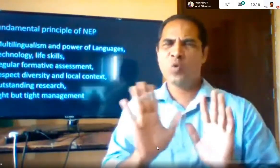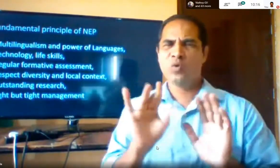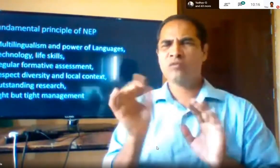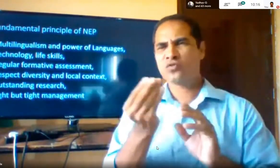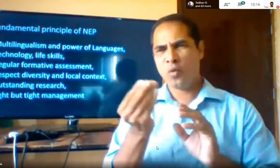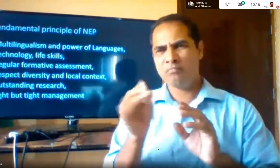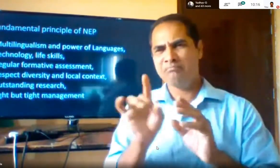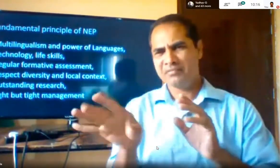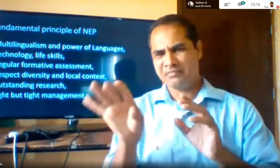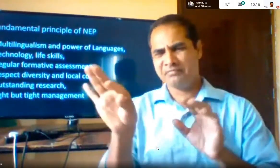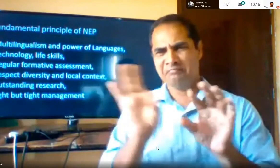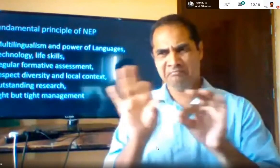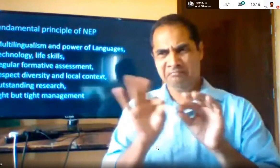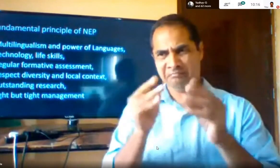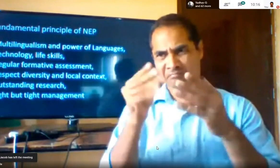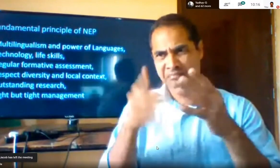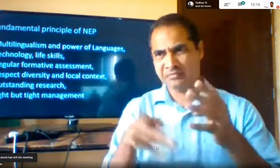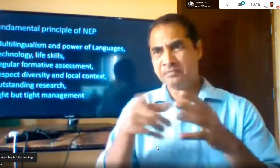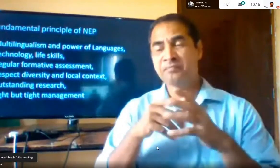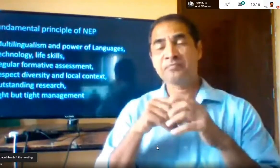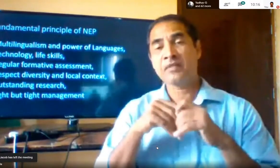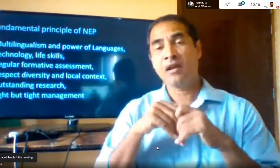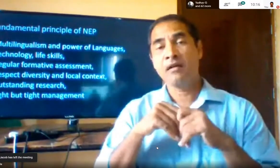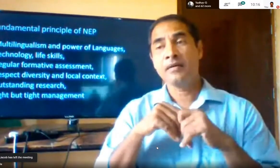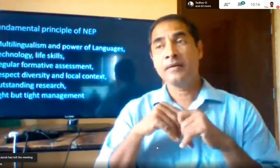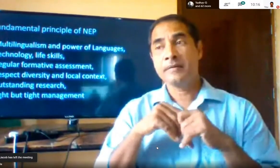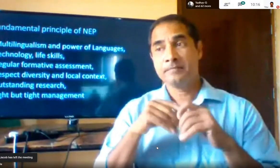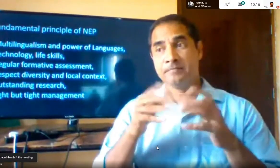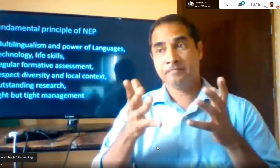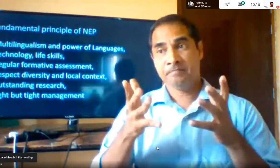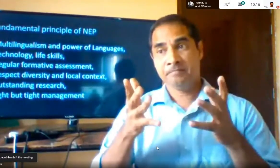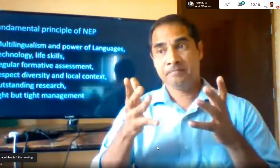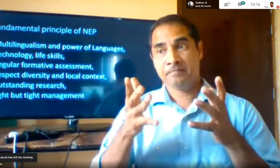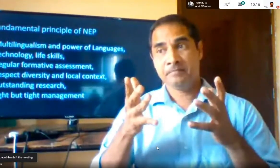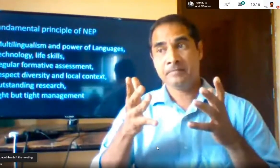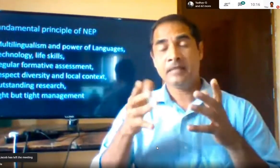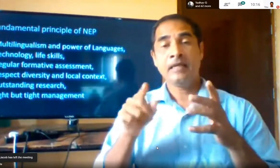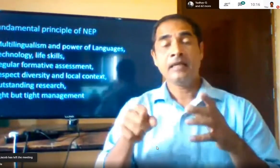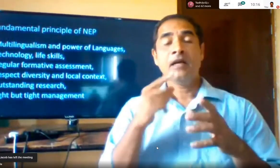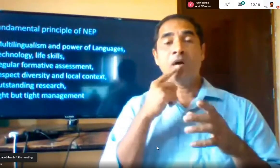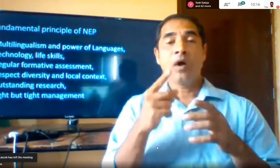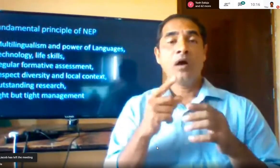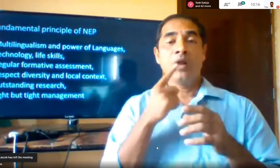I'm not going deep into this. I'm just choosing few topics from that.